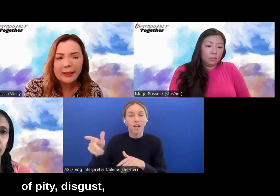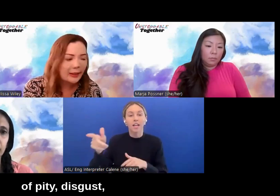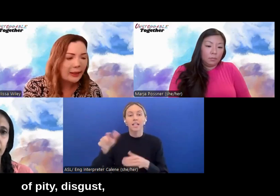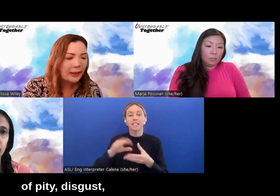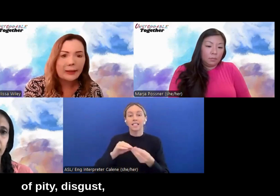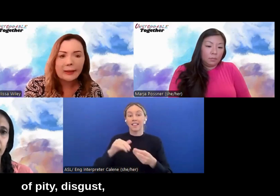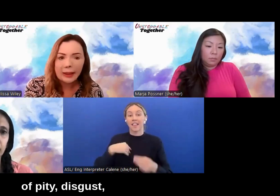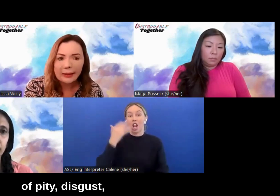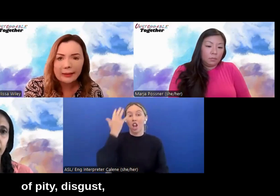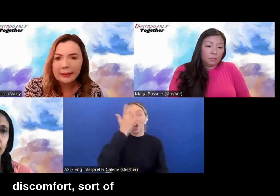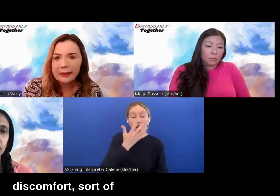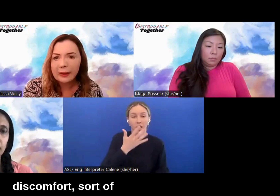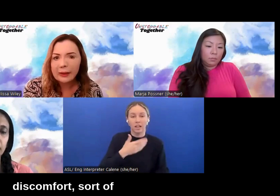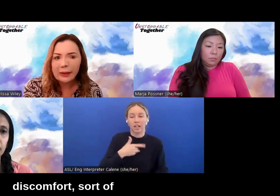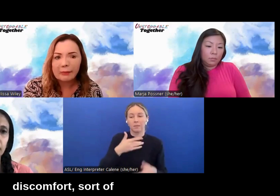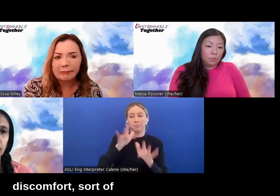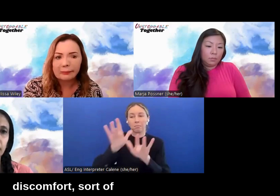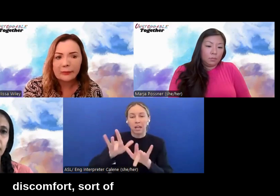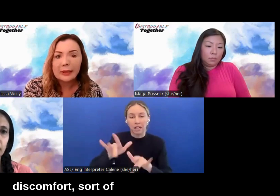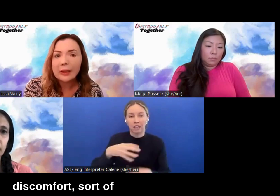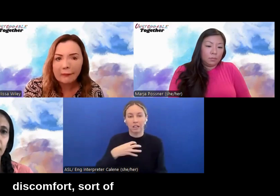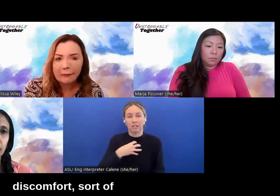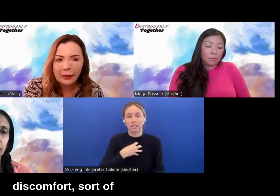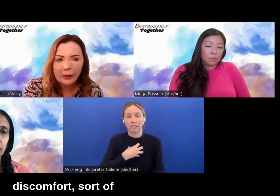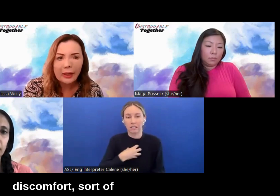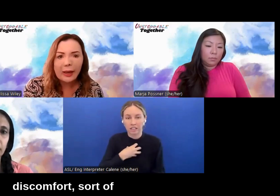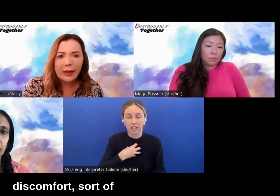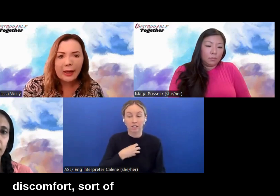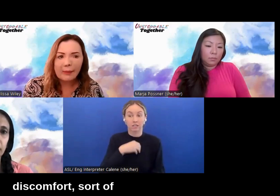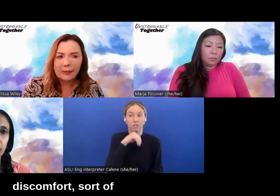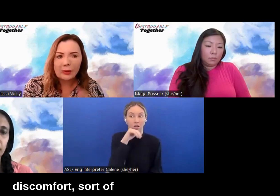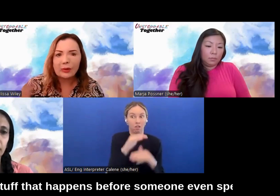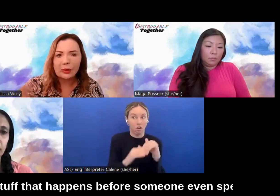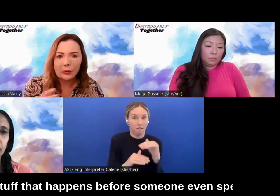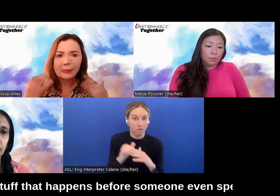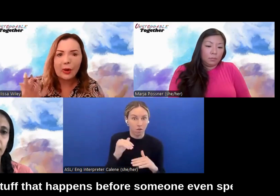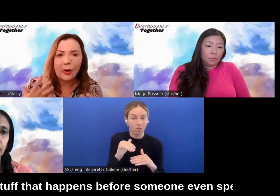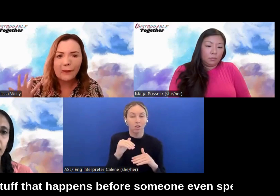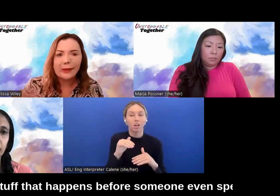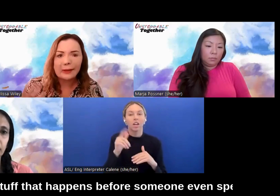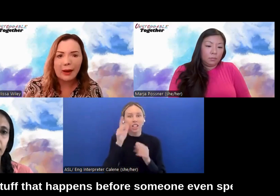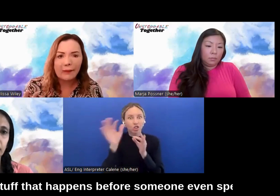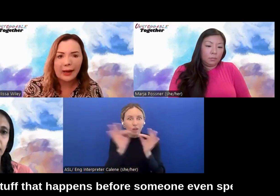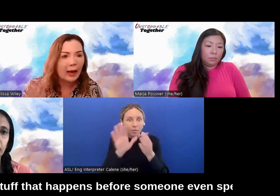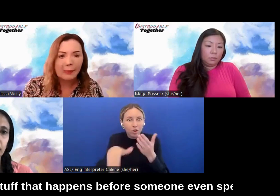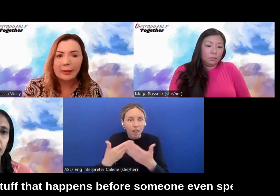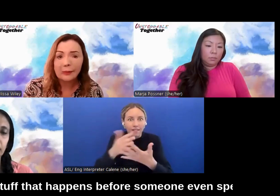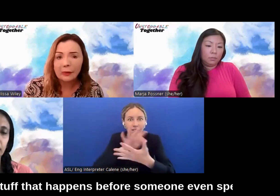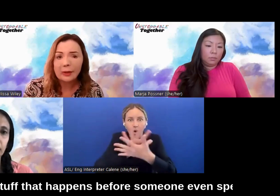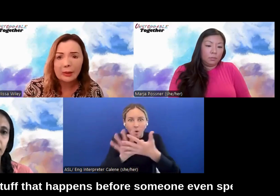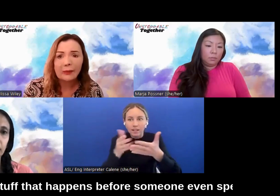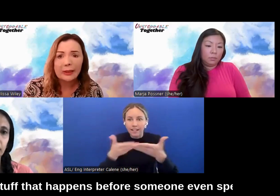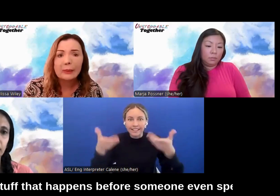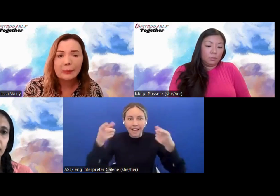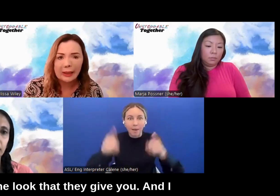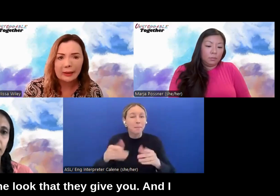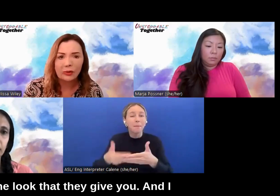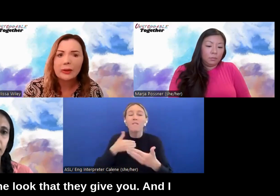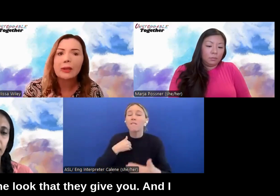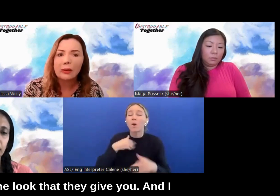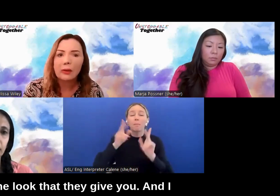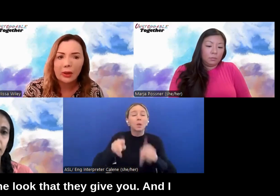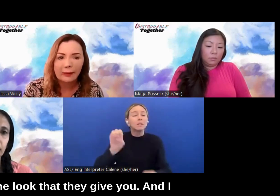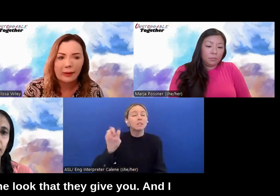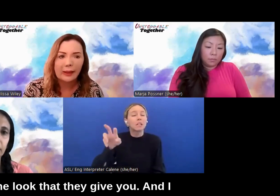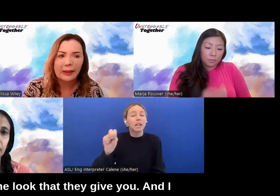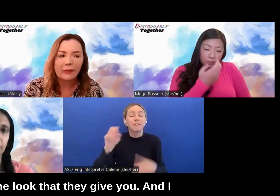pity, disgust, discomfort, sort of describes all of the stuff that happens before someone even speaks, just